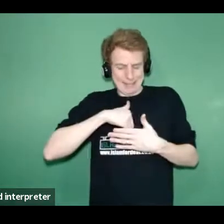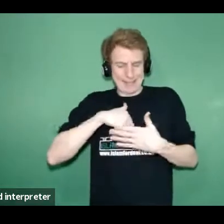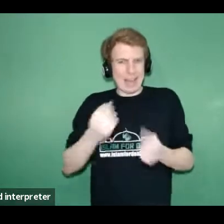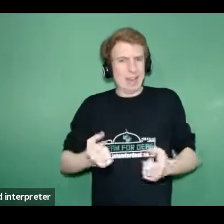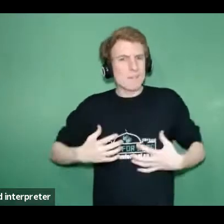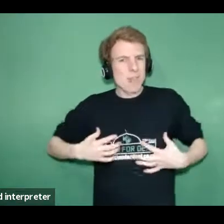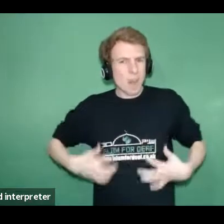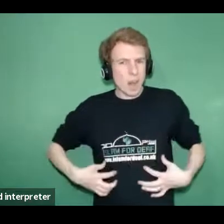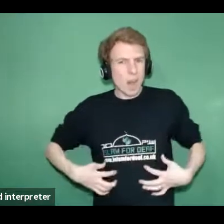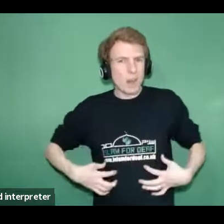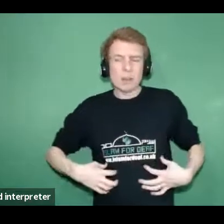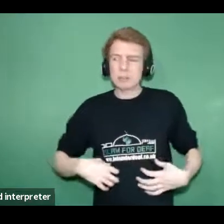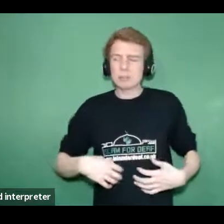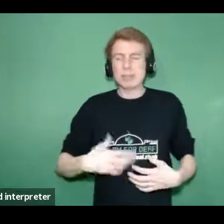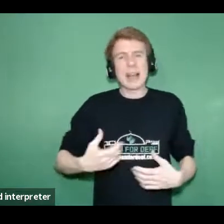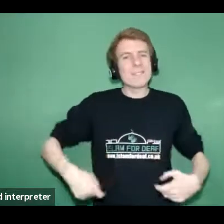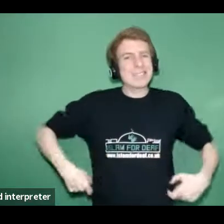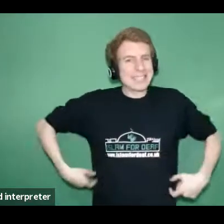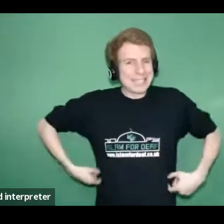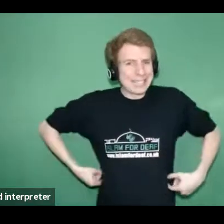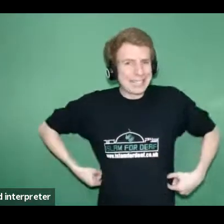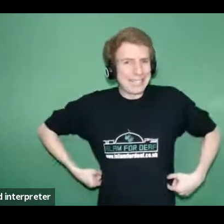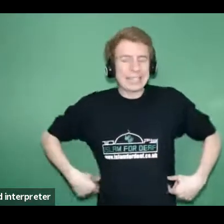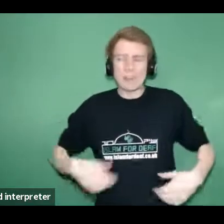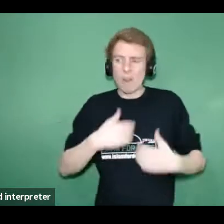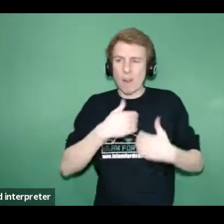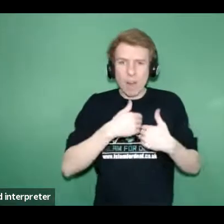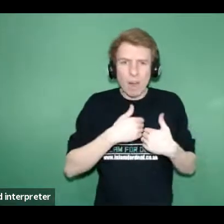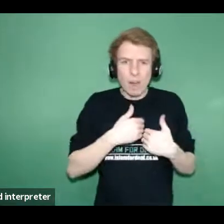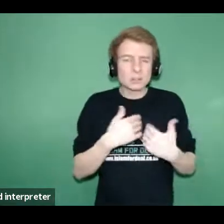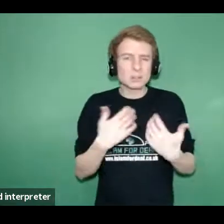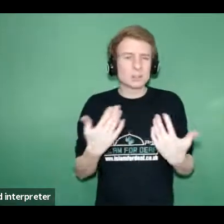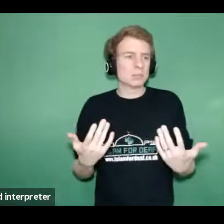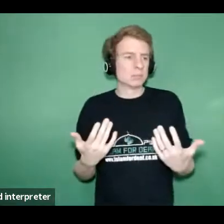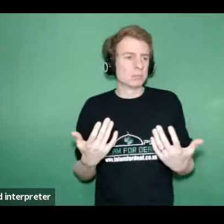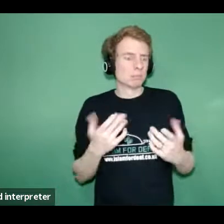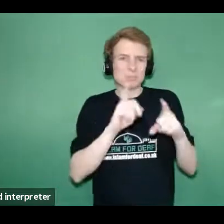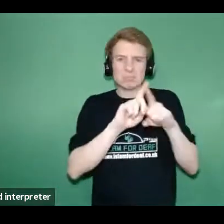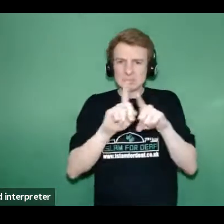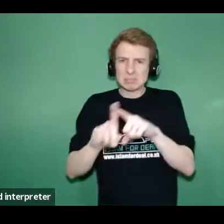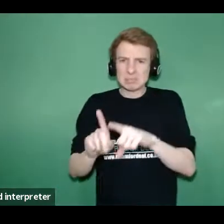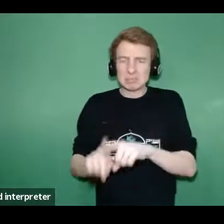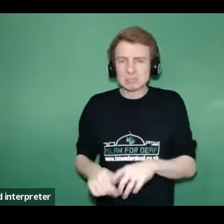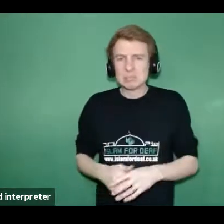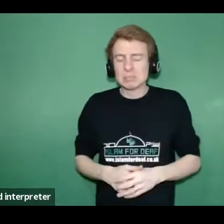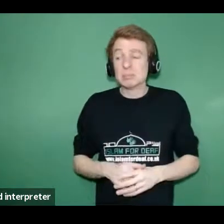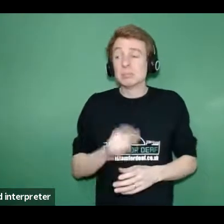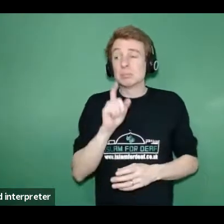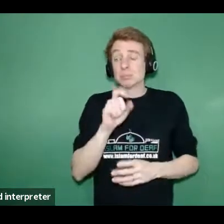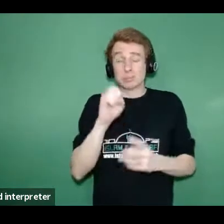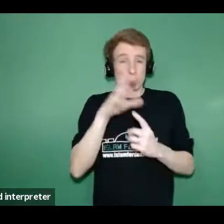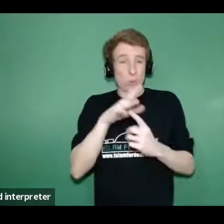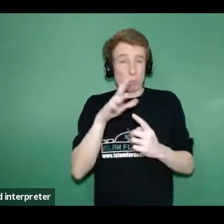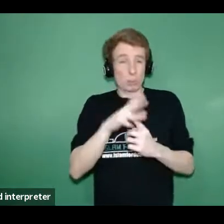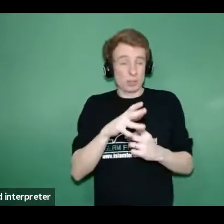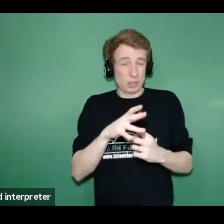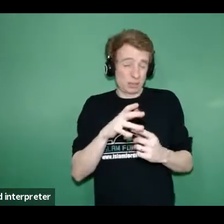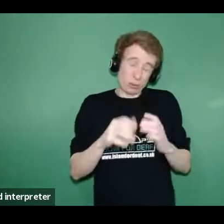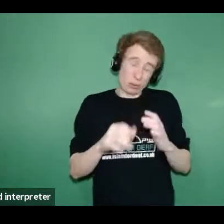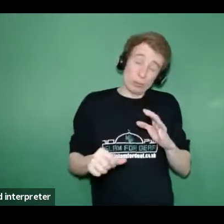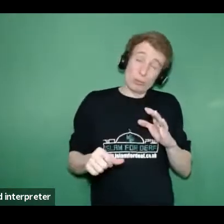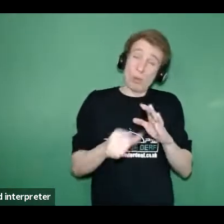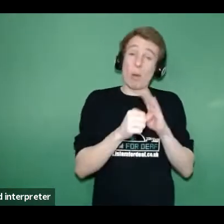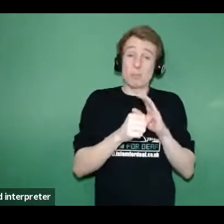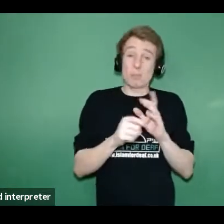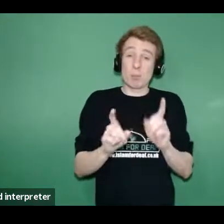the heart, there are all of these things, and the most important of these internal organs is the heart.